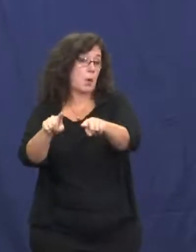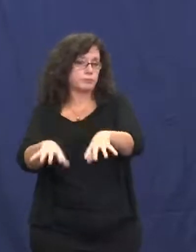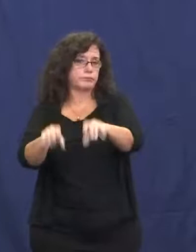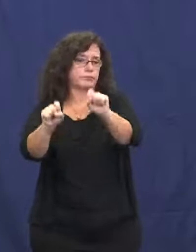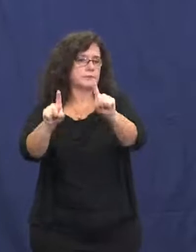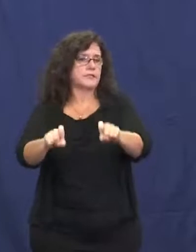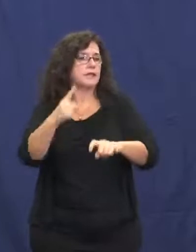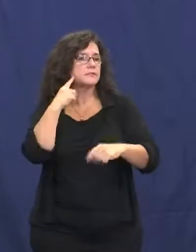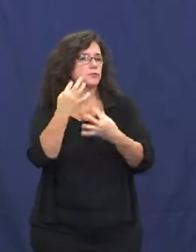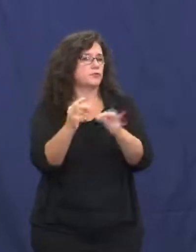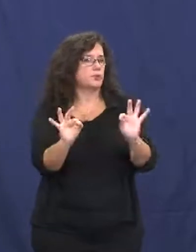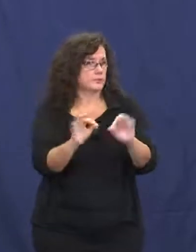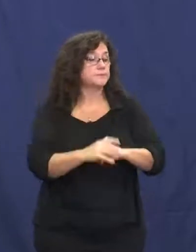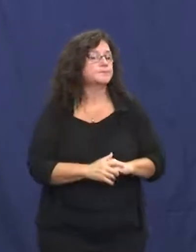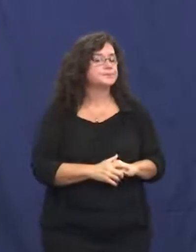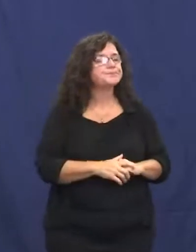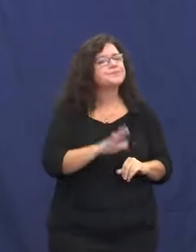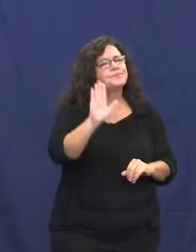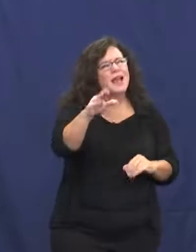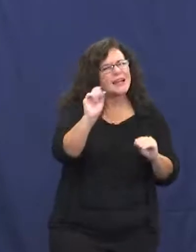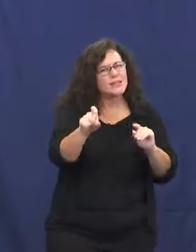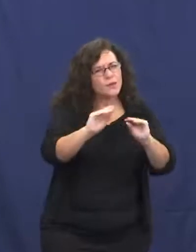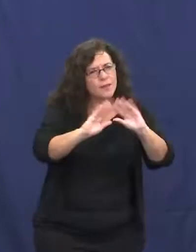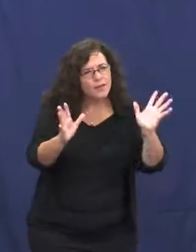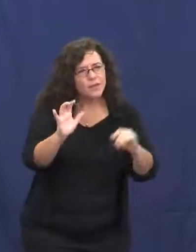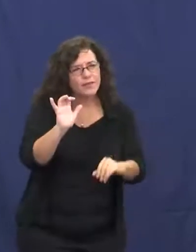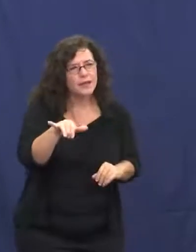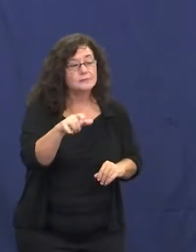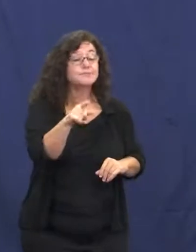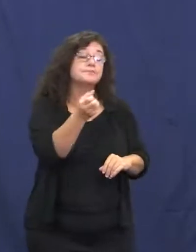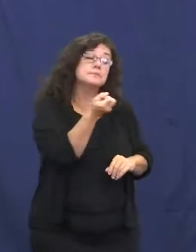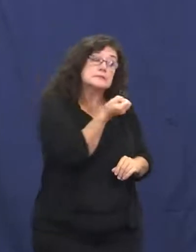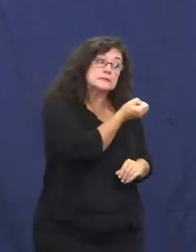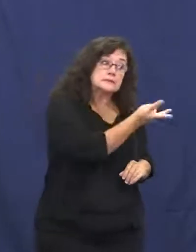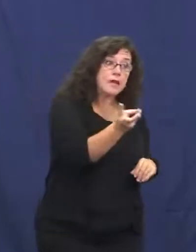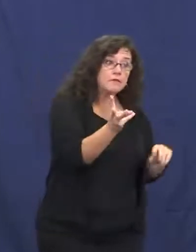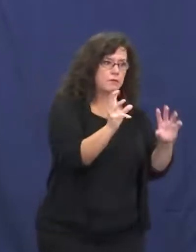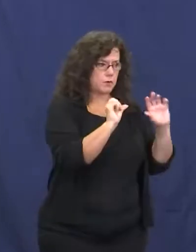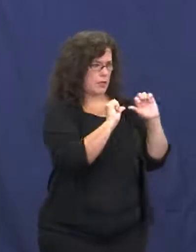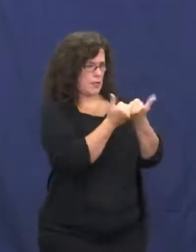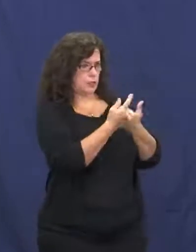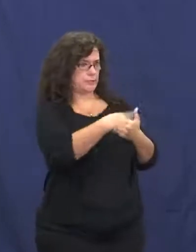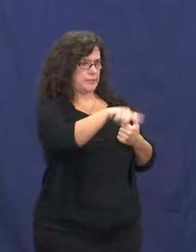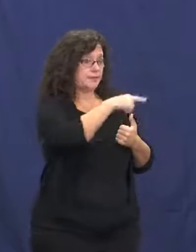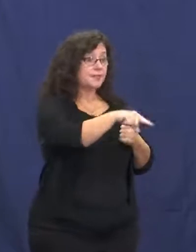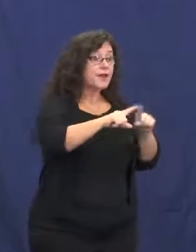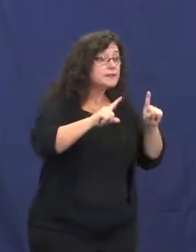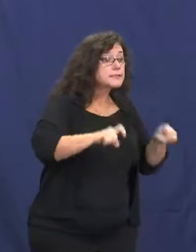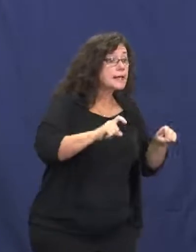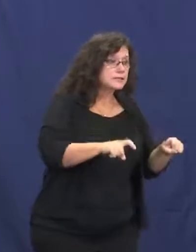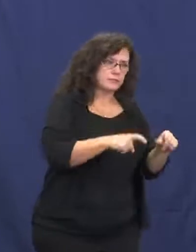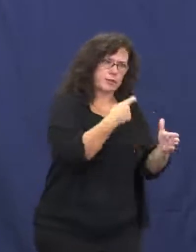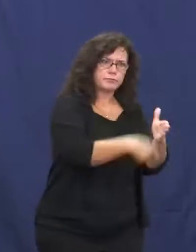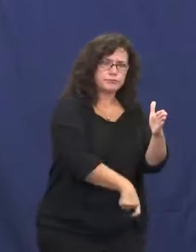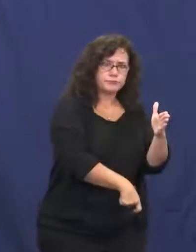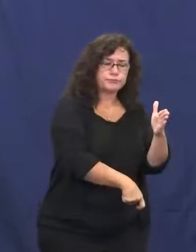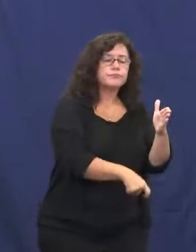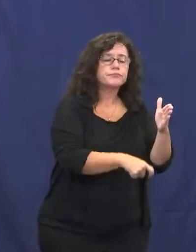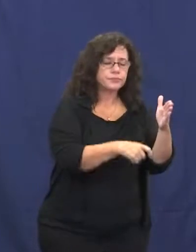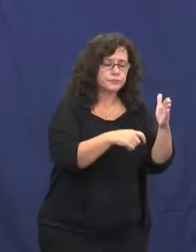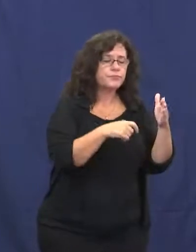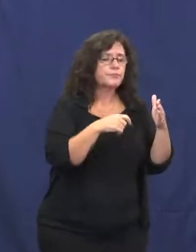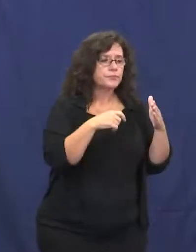few operators, private operators, that are doing testing for a fee. Please be careful and know which test you're